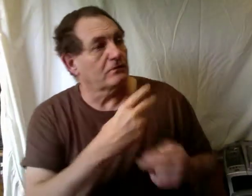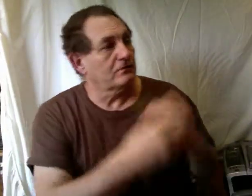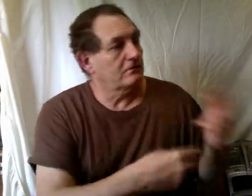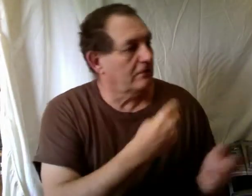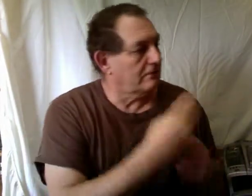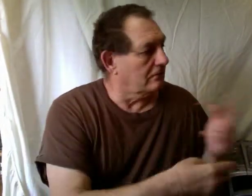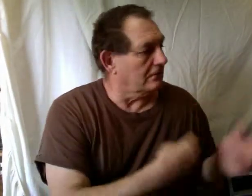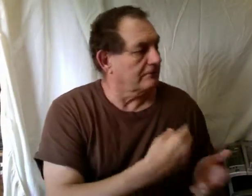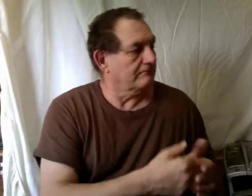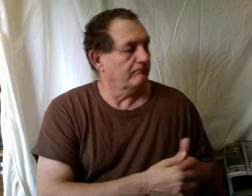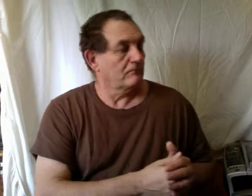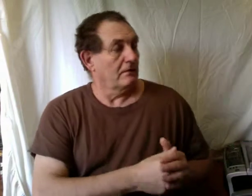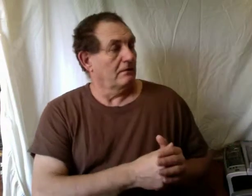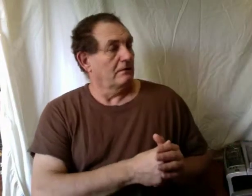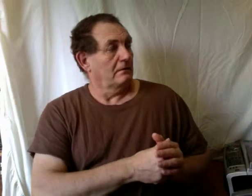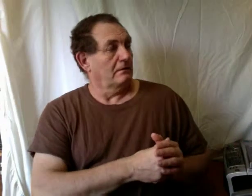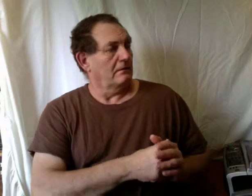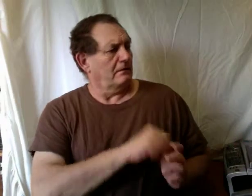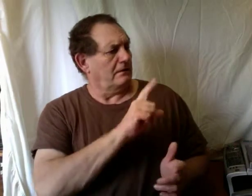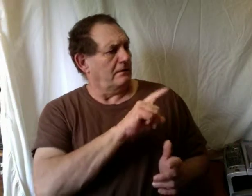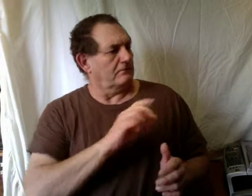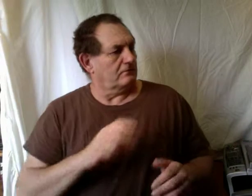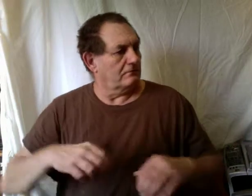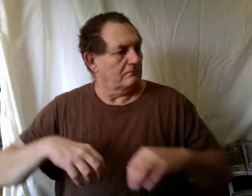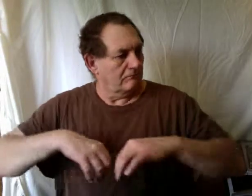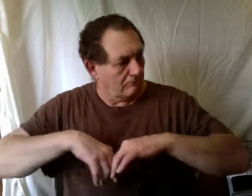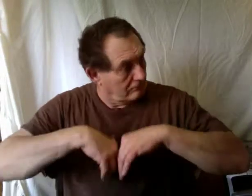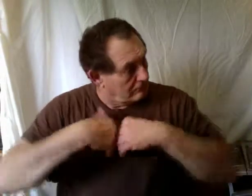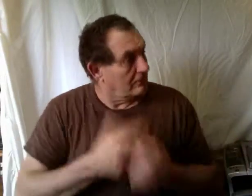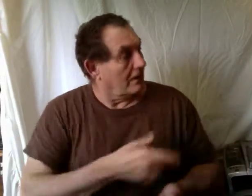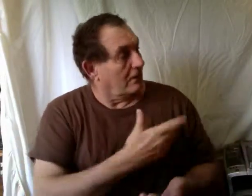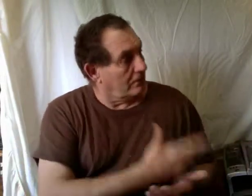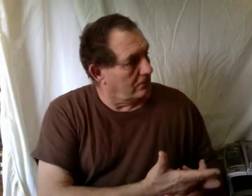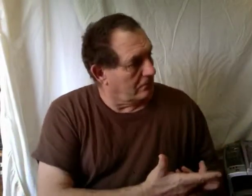visit his other daughter. And he asked her, how are you?